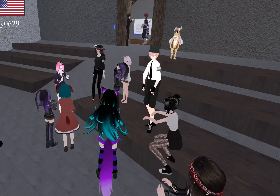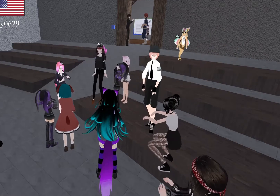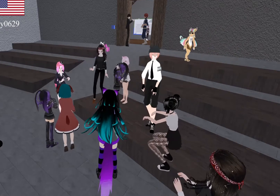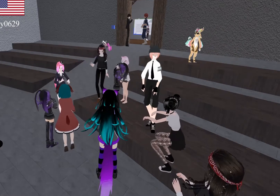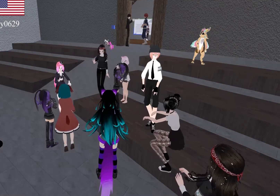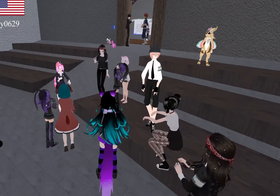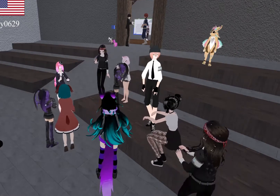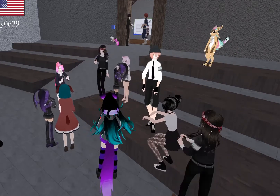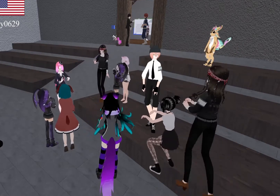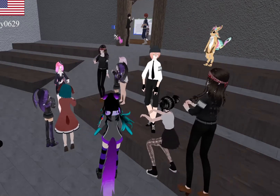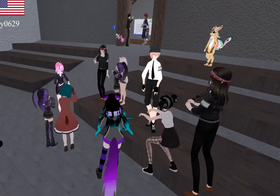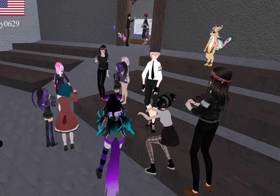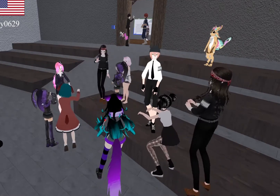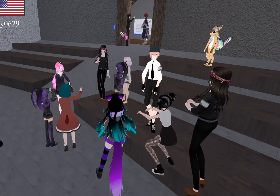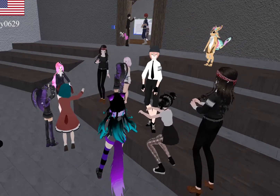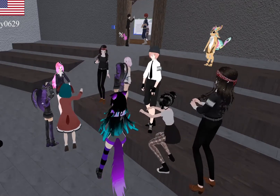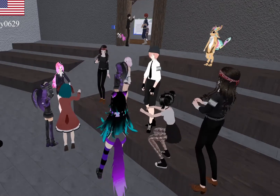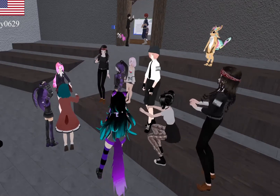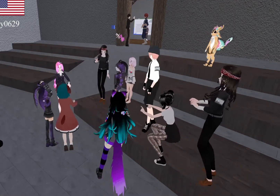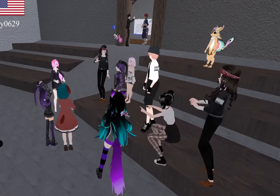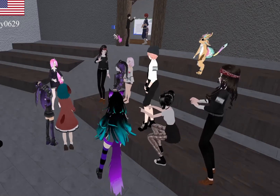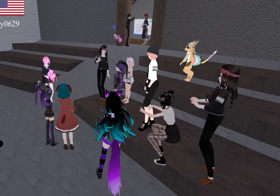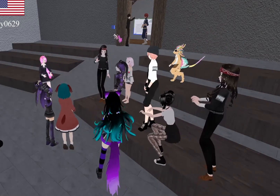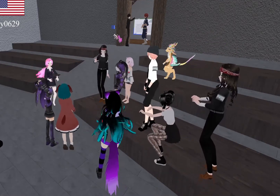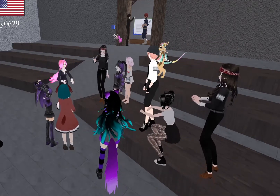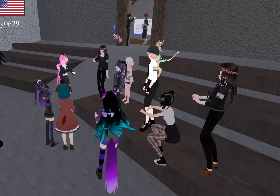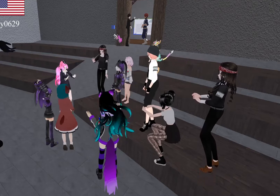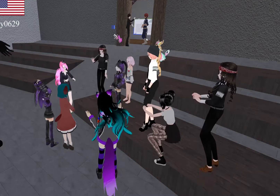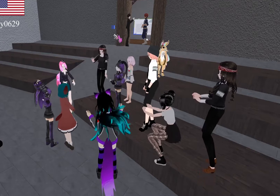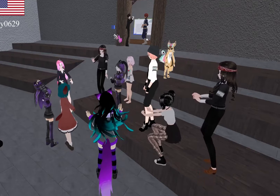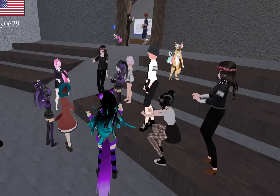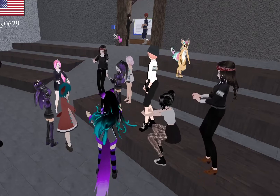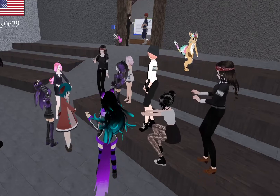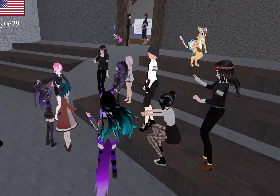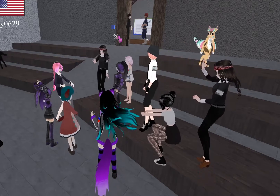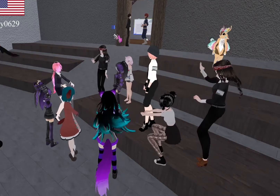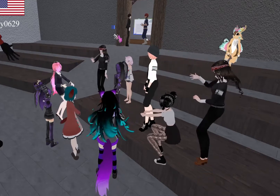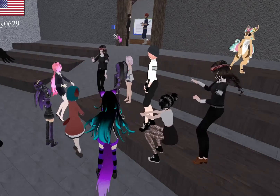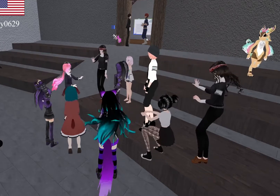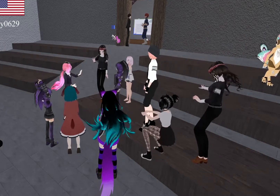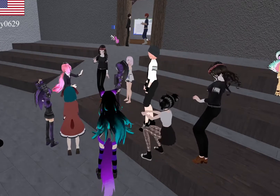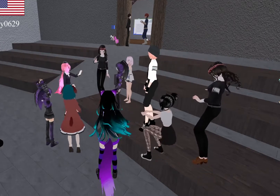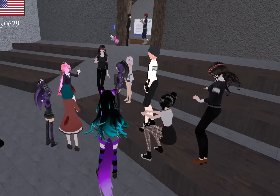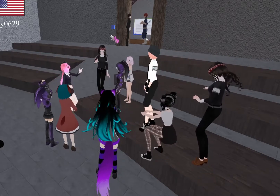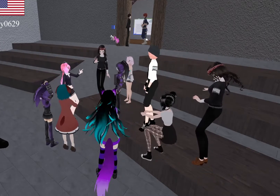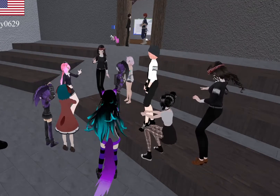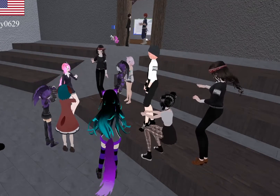more minutes, 5 minutes. Don't know. Don't know. Okay, I'll Let's check do back on 5. you. Okay, I'll check back on you in 5 minutes.